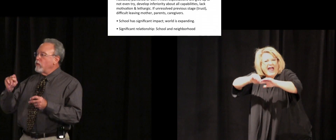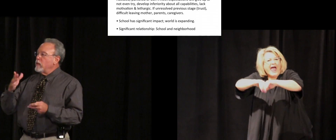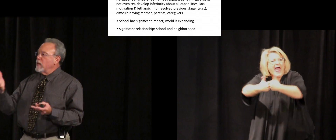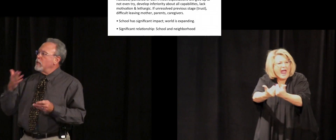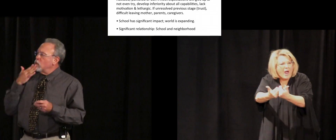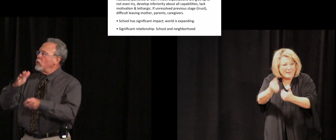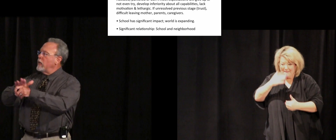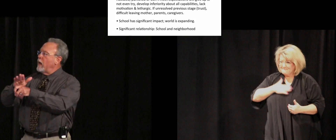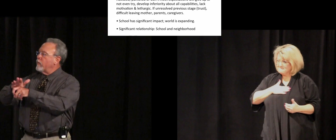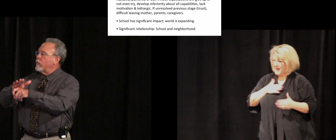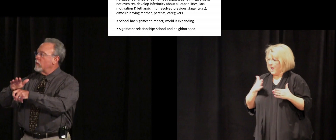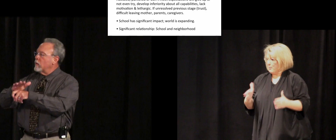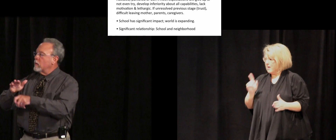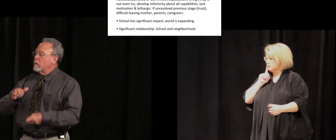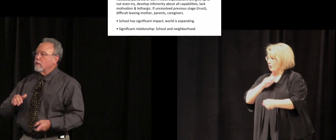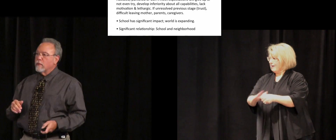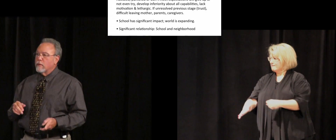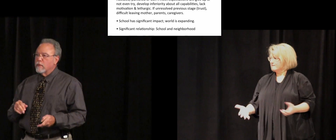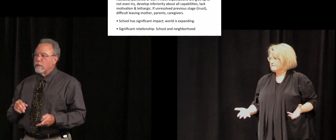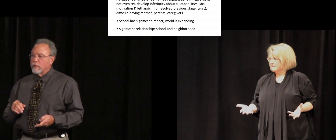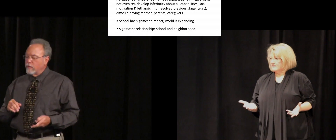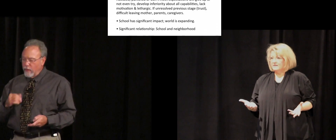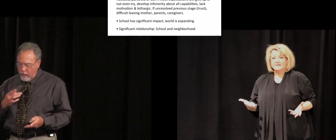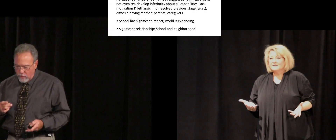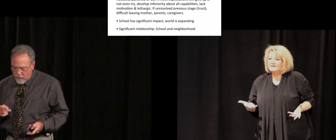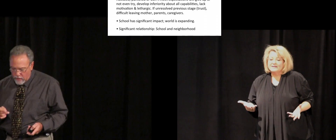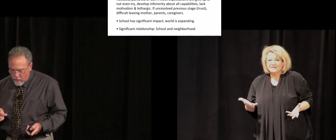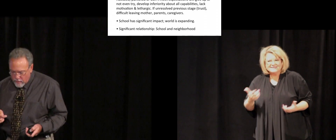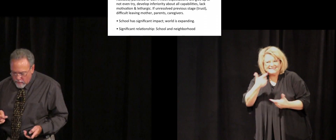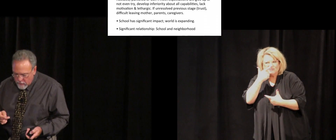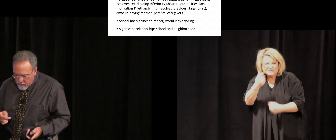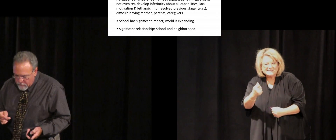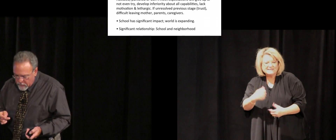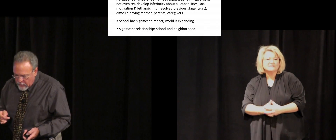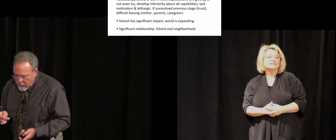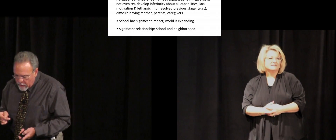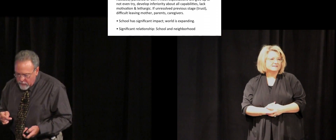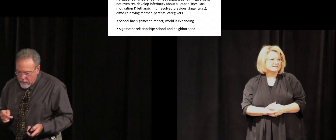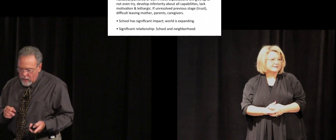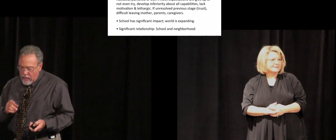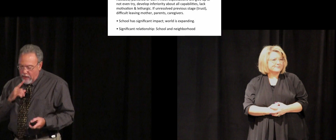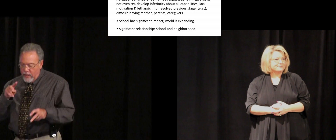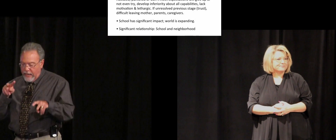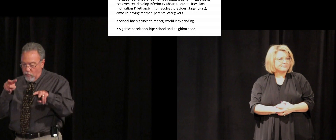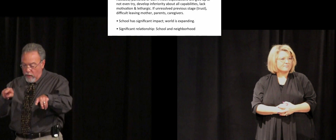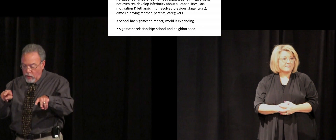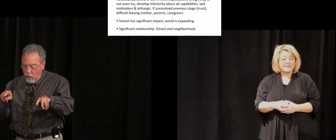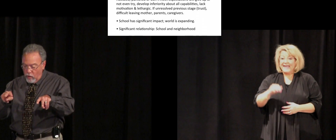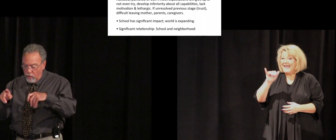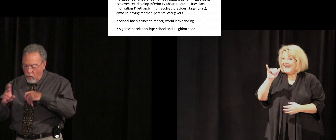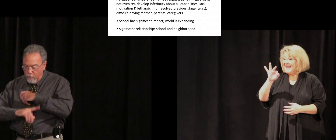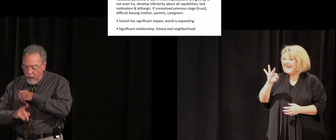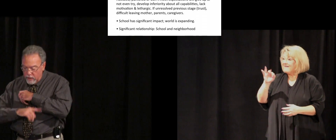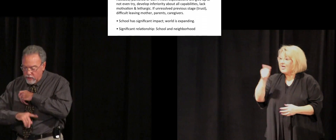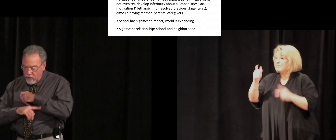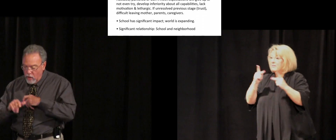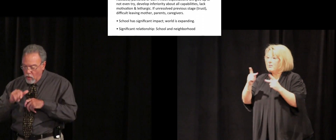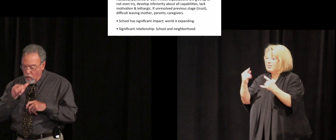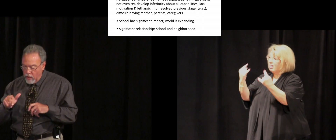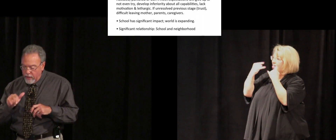So at this stage, you develop skills, you have meaningful social interactions. You start to grapple